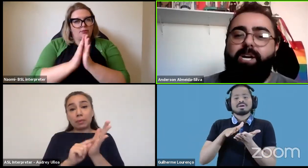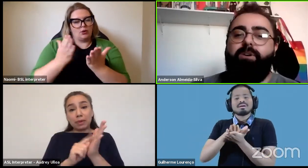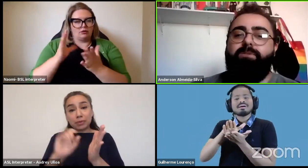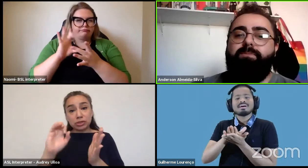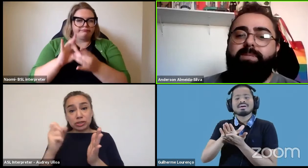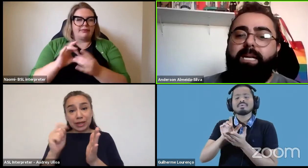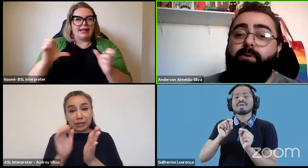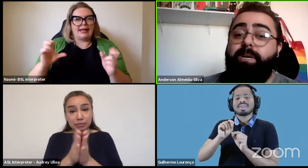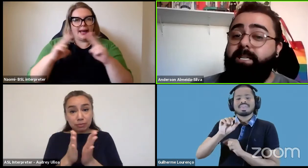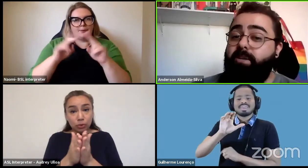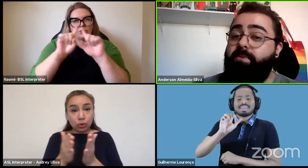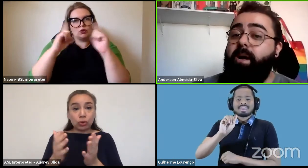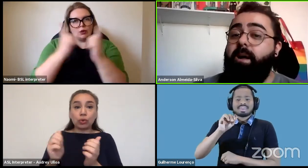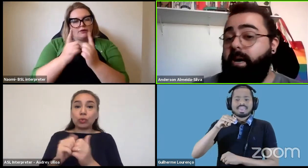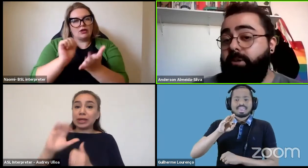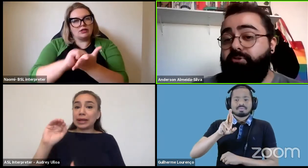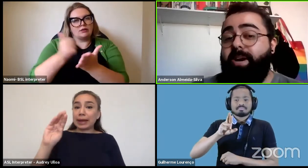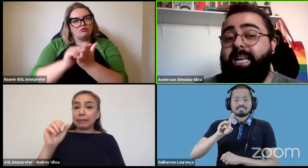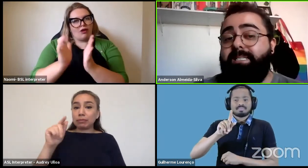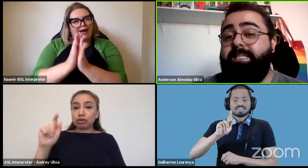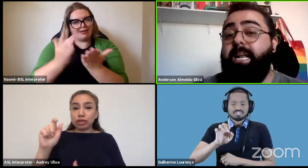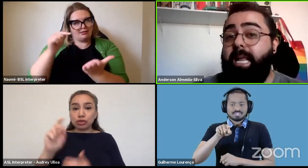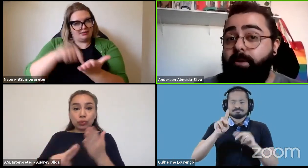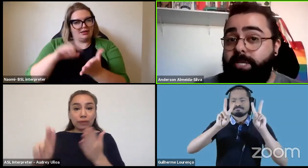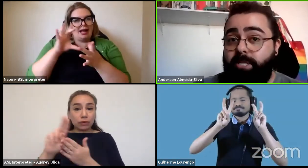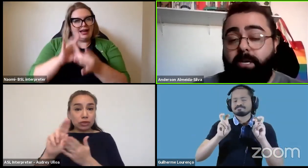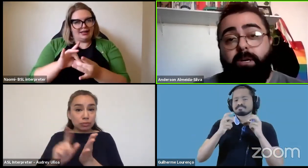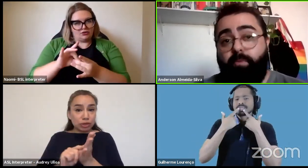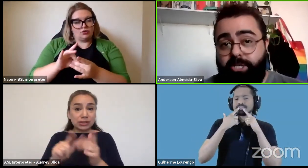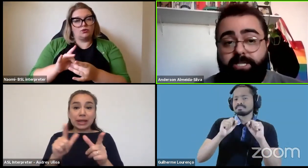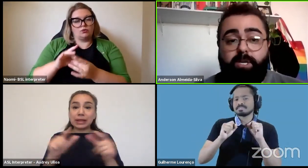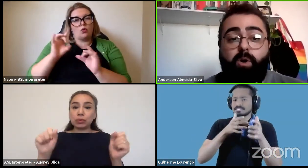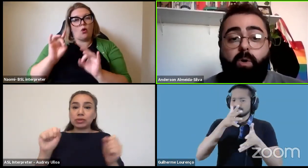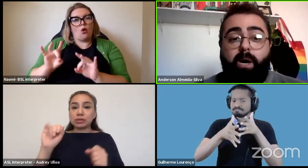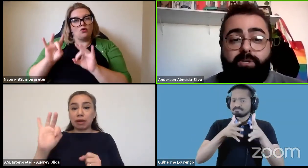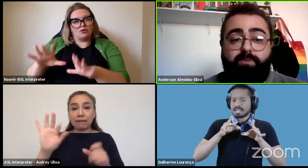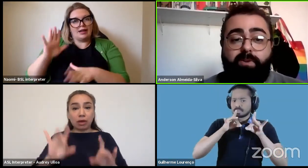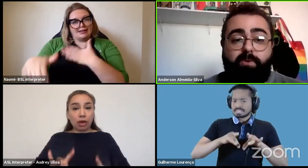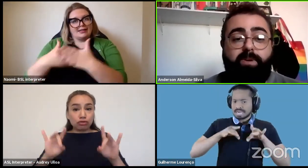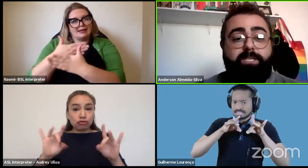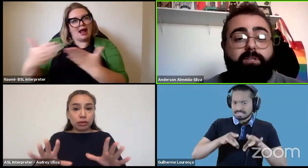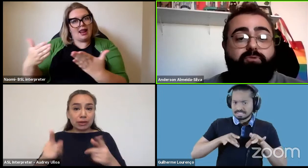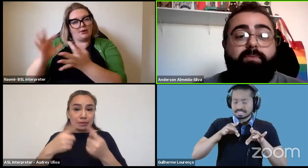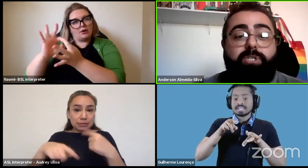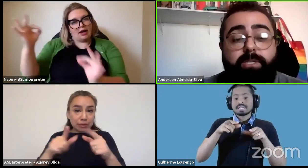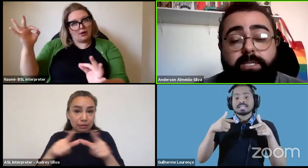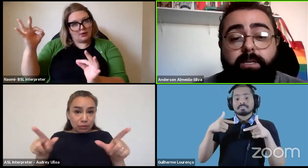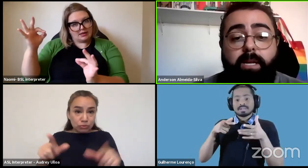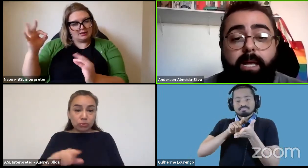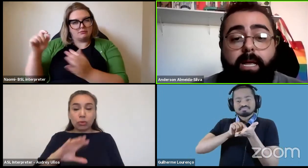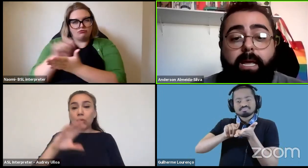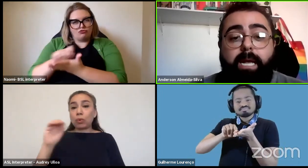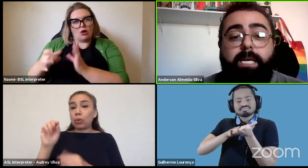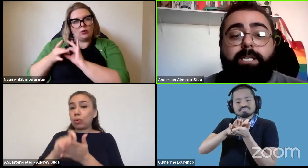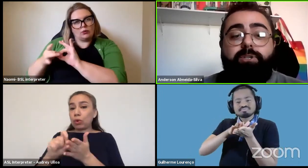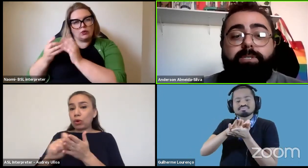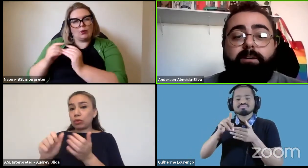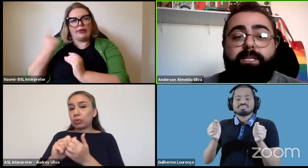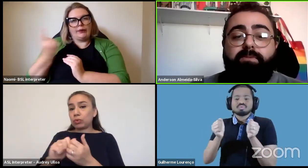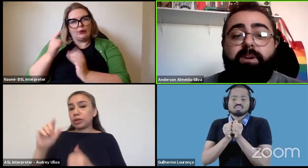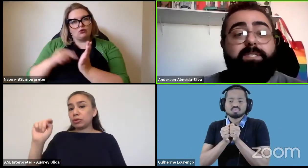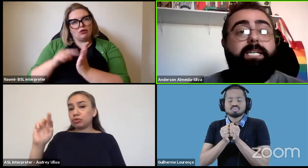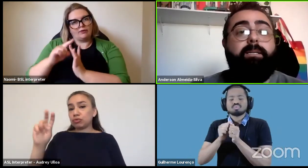Press on the linguistics of Australian Sign Language, which is co-authored with Professor Trevor Johnston. And